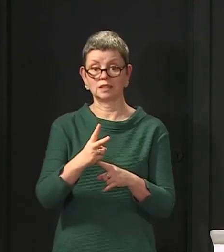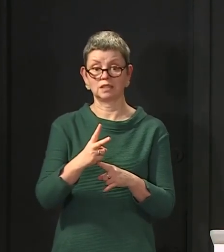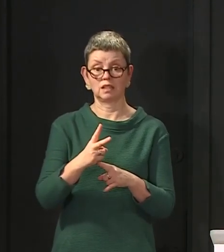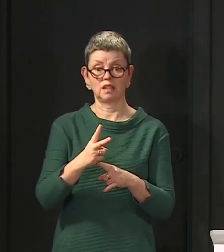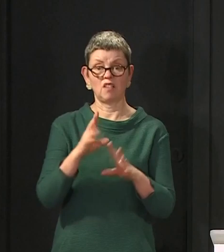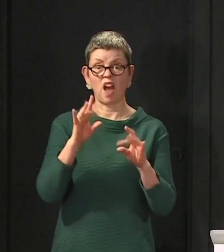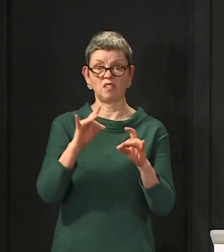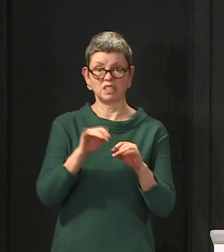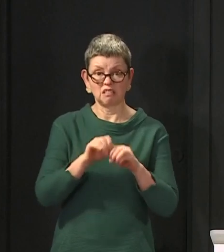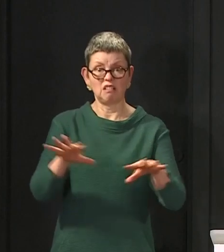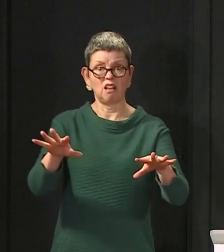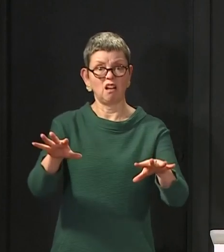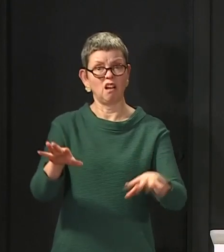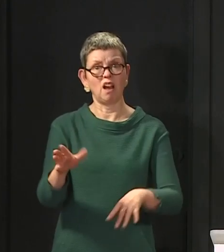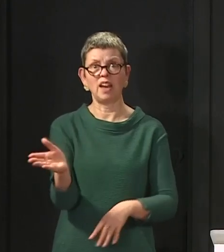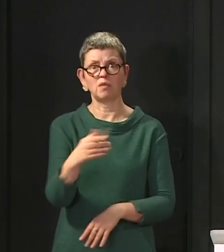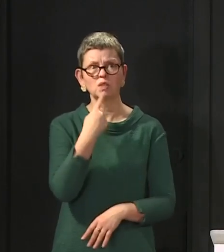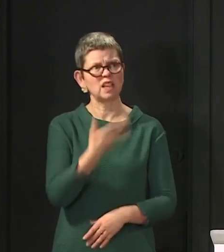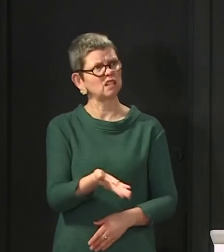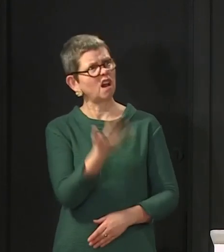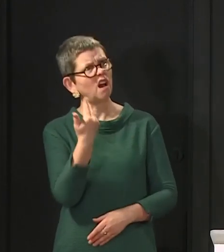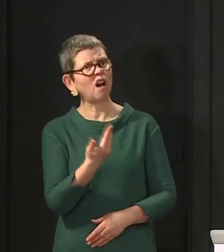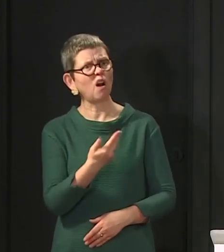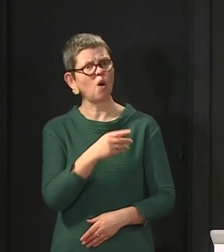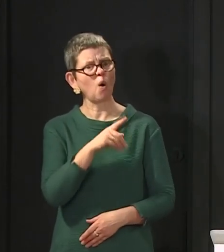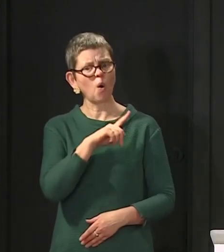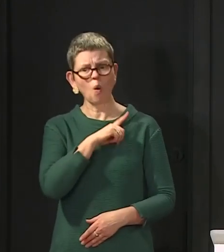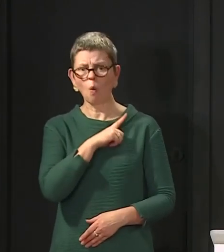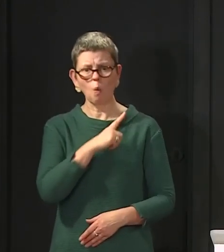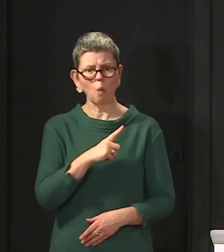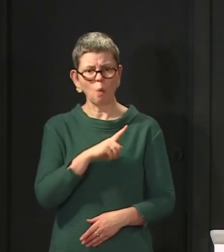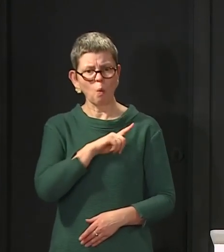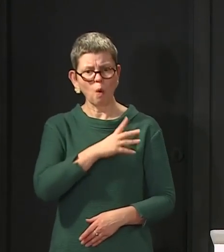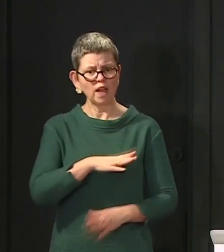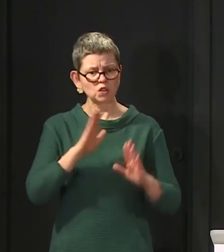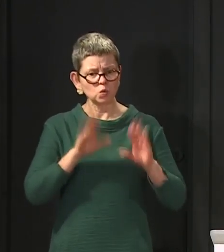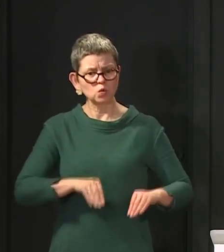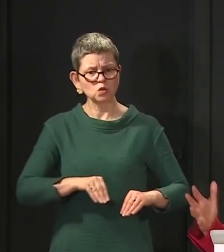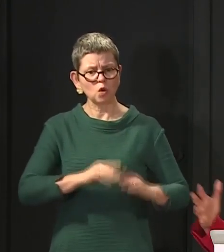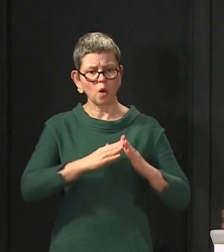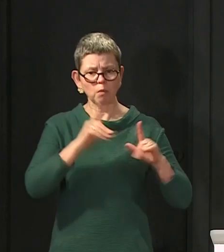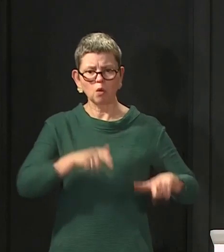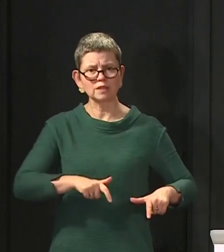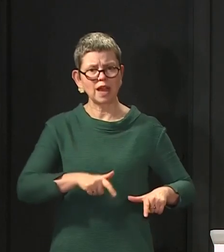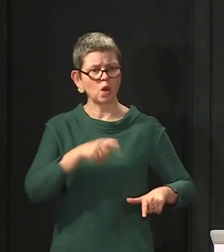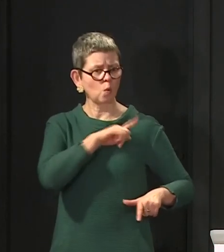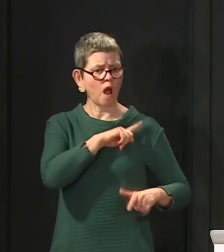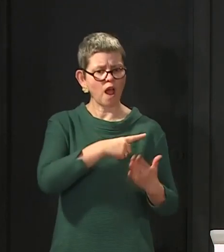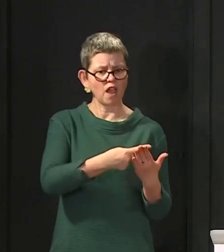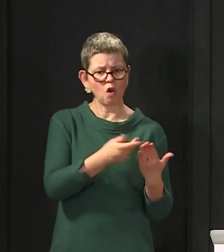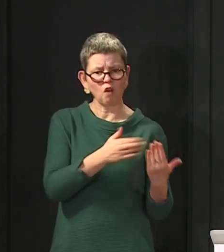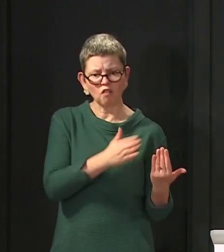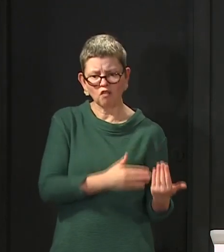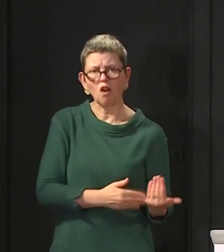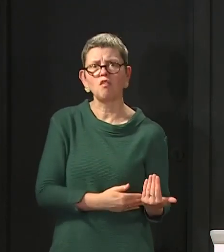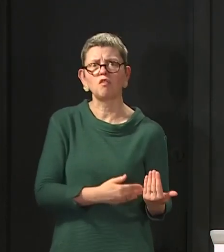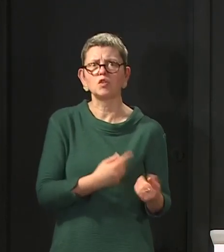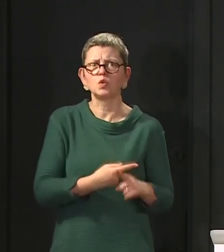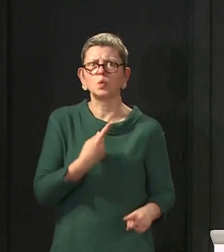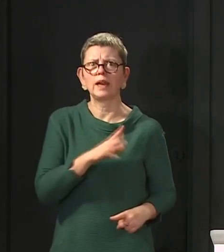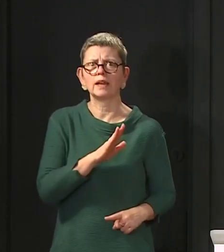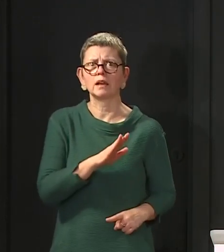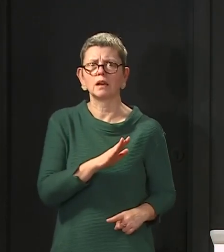saying to me, why did you not exercise a bit more restraint and caution? Why did you start to ease lockdown a bit too early?